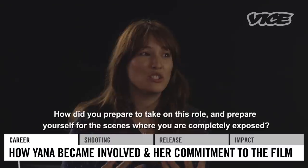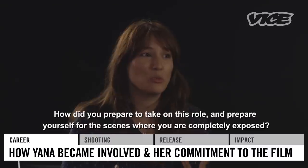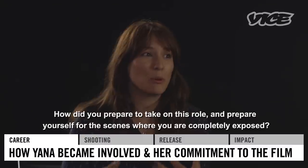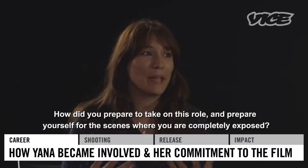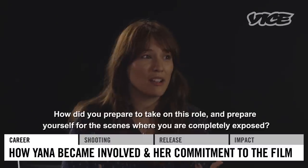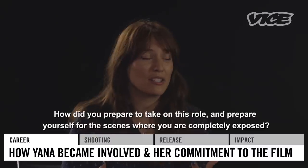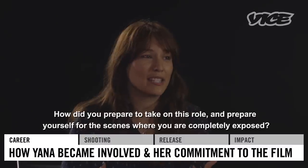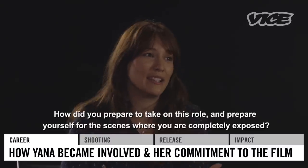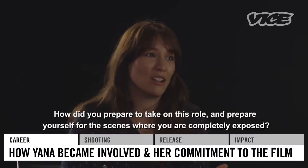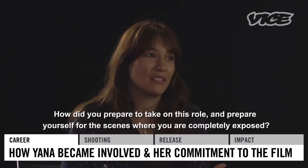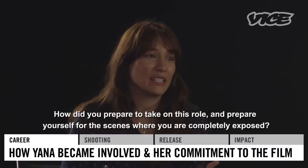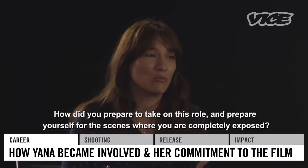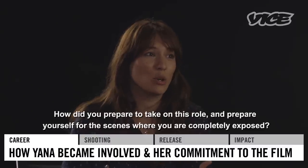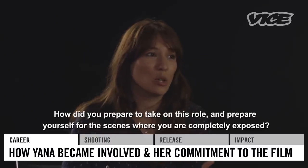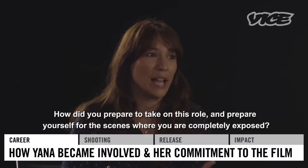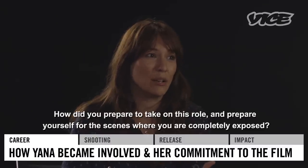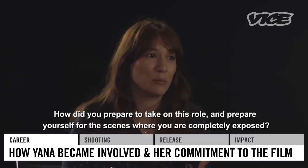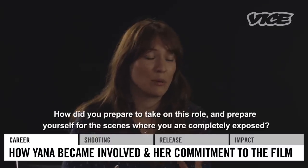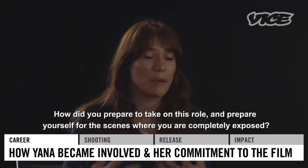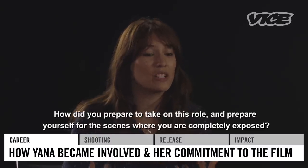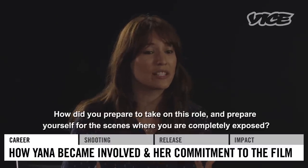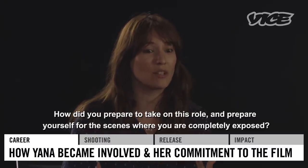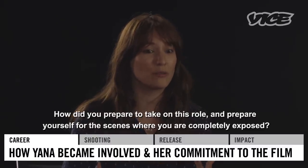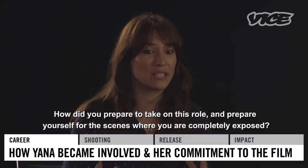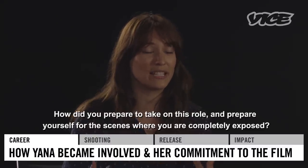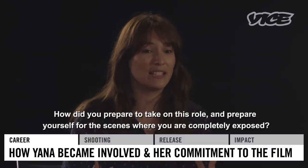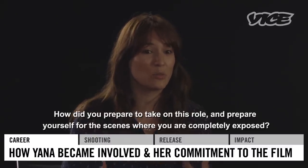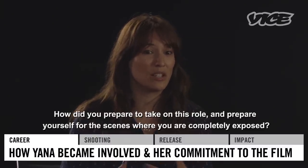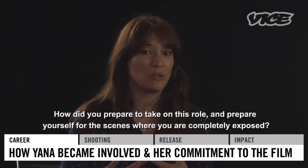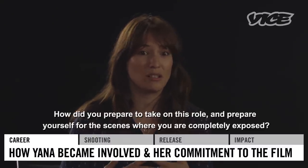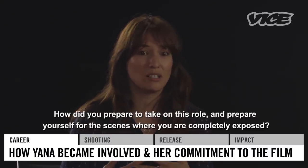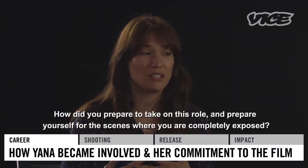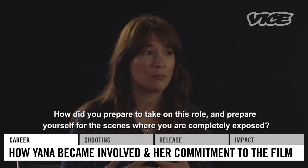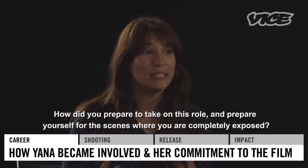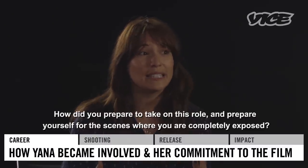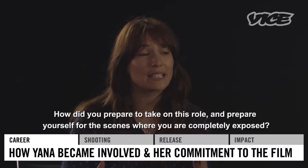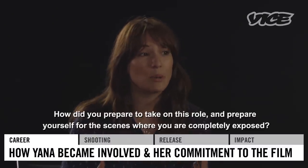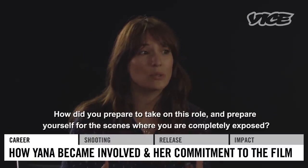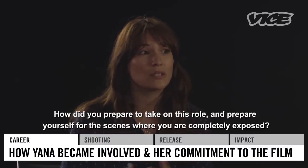you prepare to take on this role and prepare yourself for the scenes where you're completely exposed?